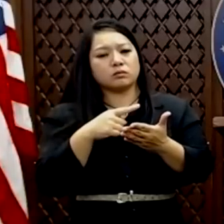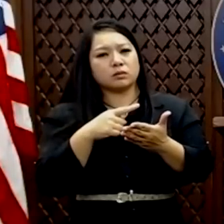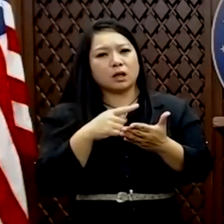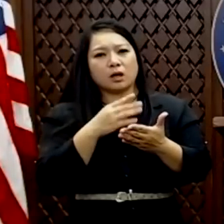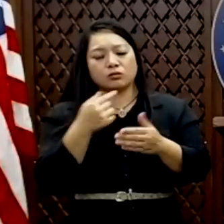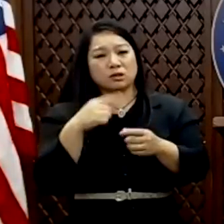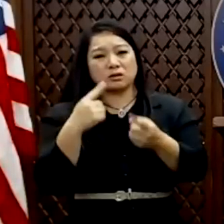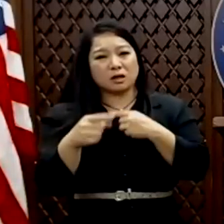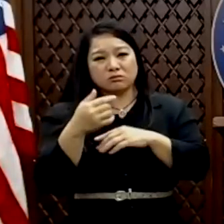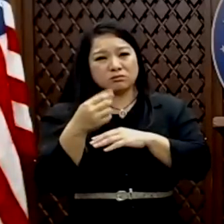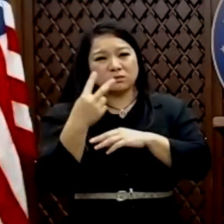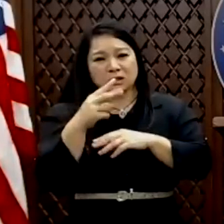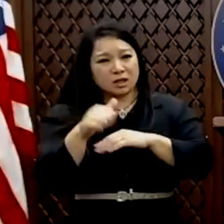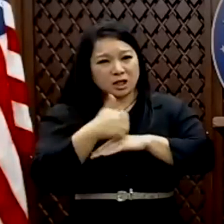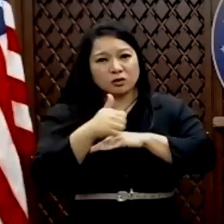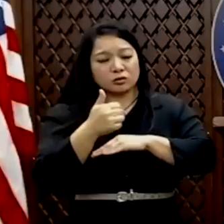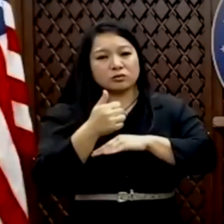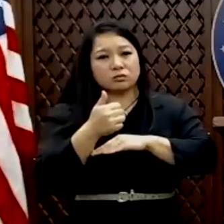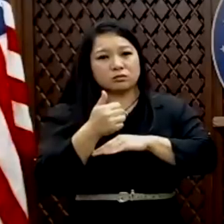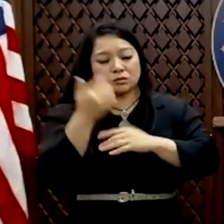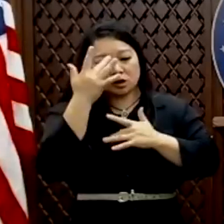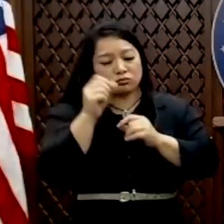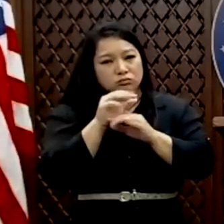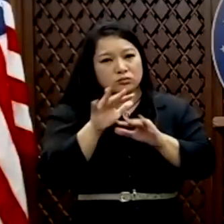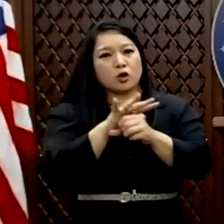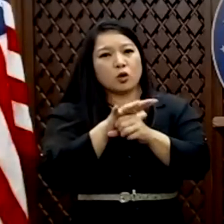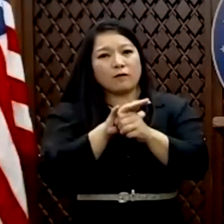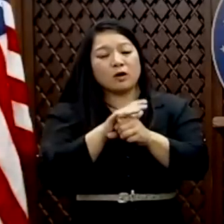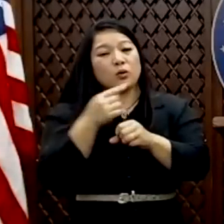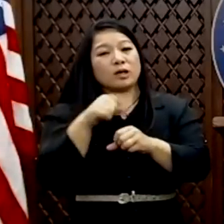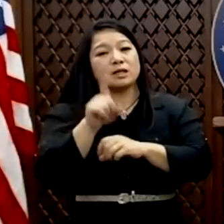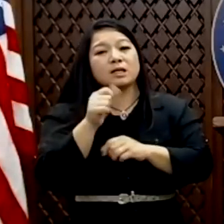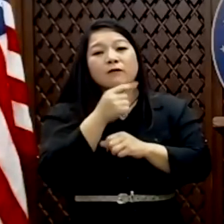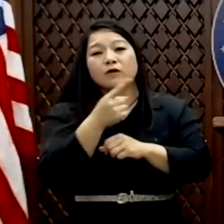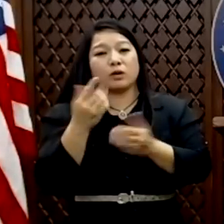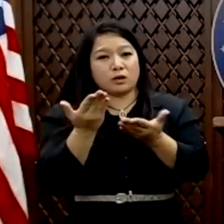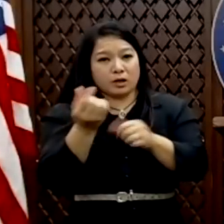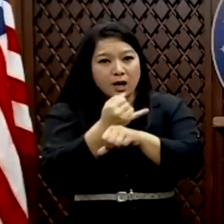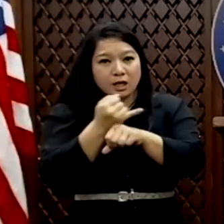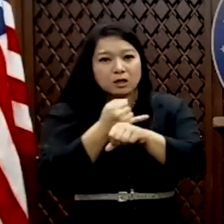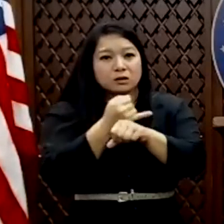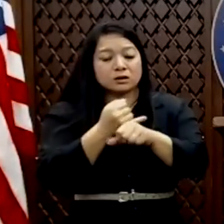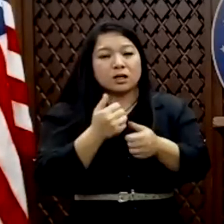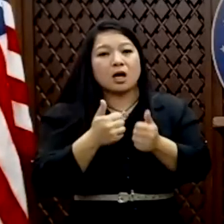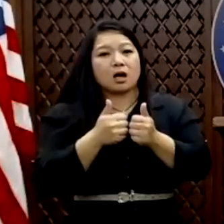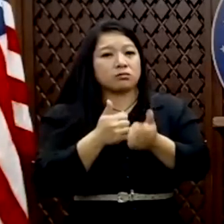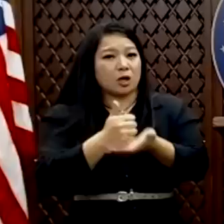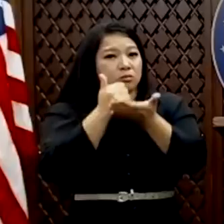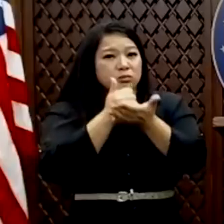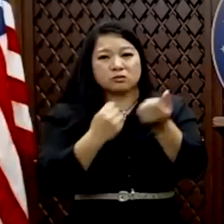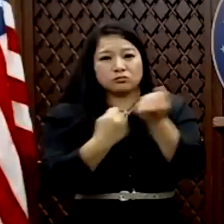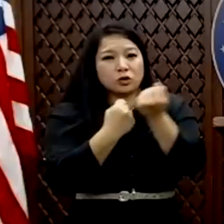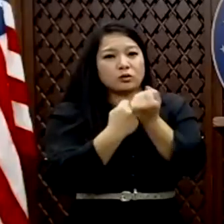invisible. So we need everyone on island to help us fight this enemy. And